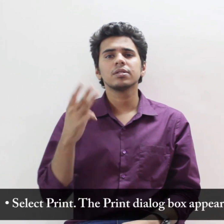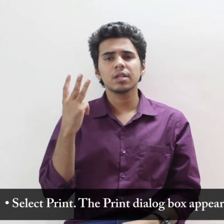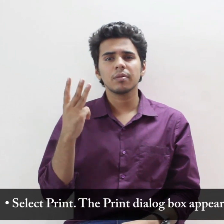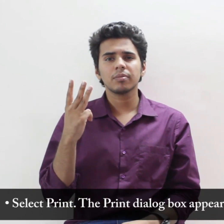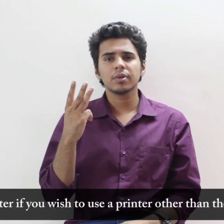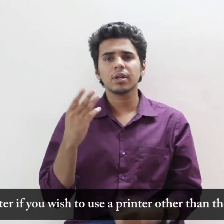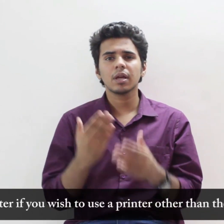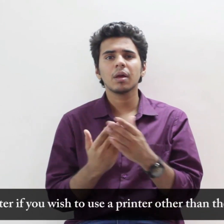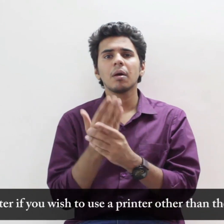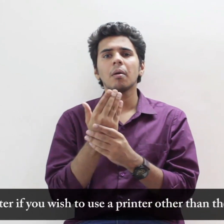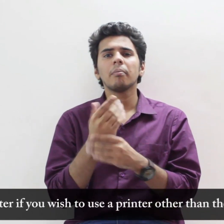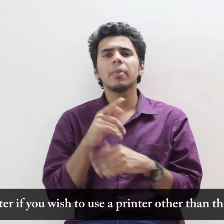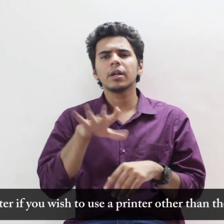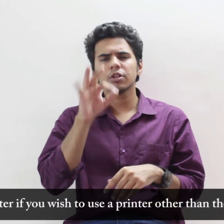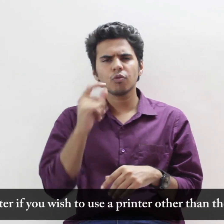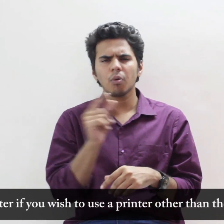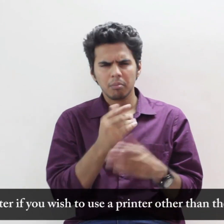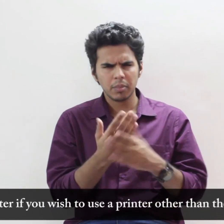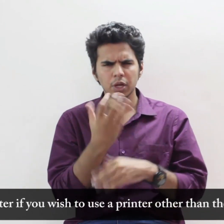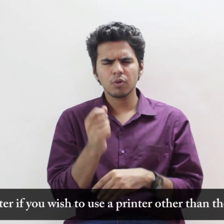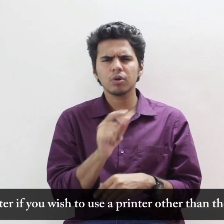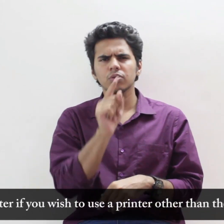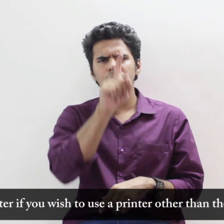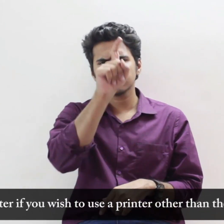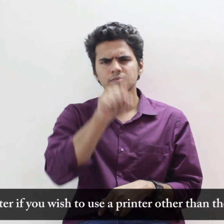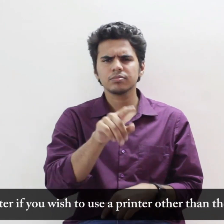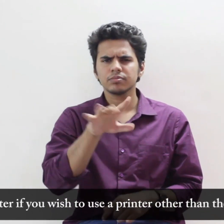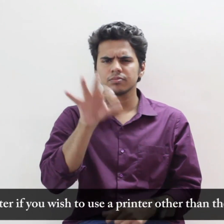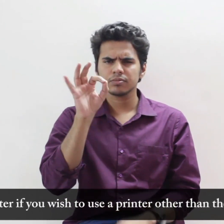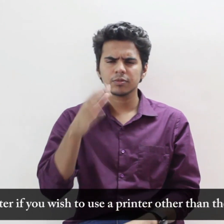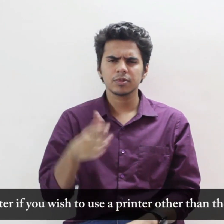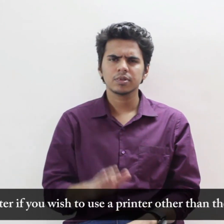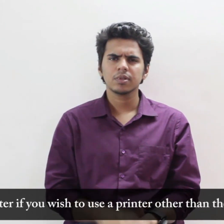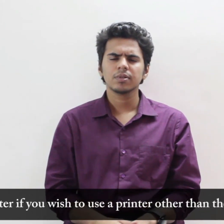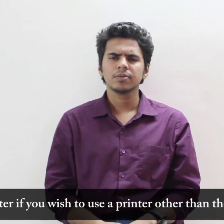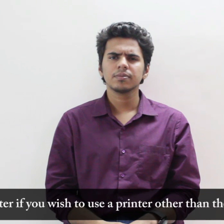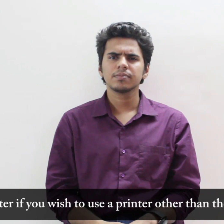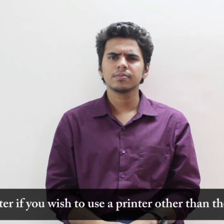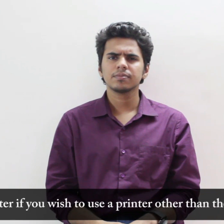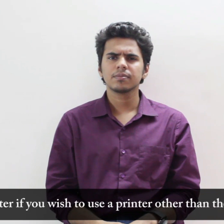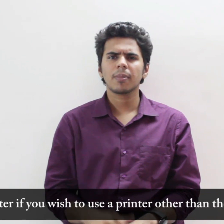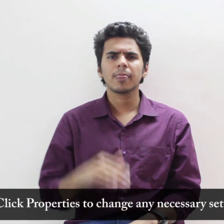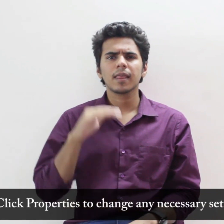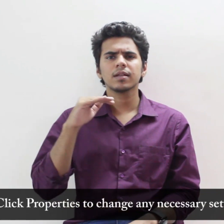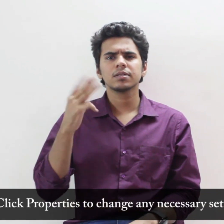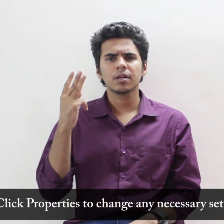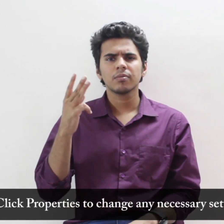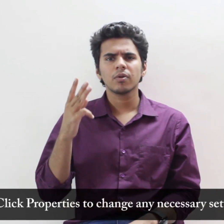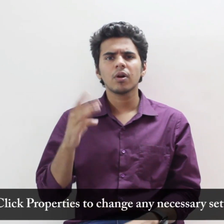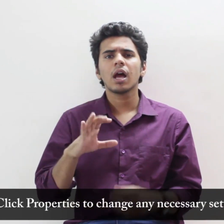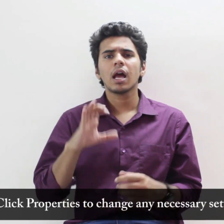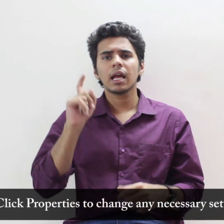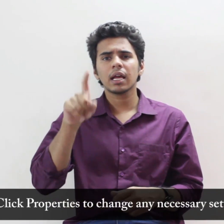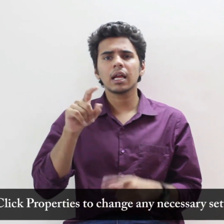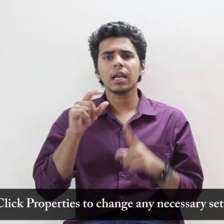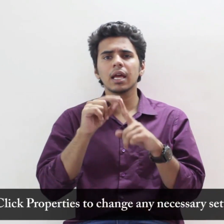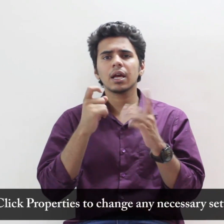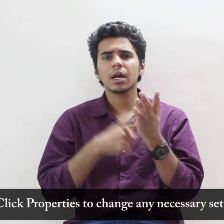Select a printer if you wish to use a printer other than the default setting. Click Properties to change any necessary